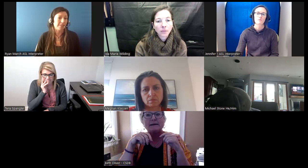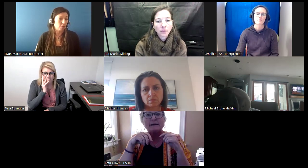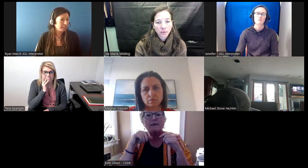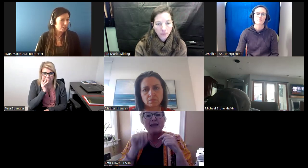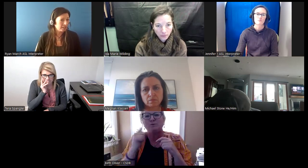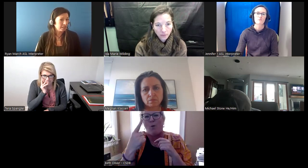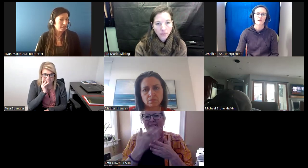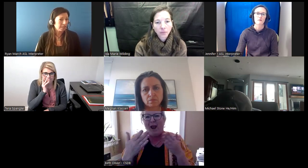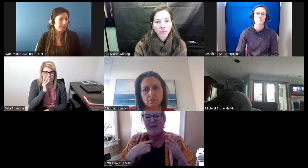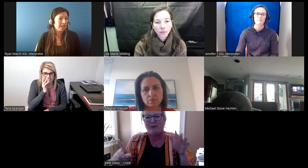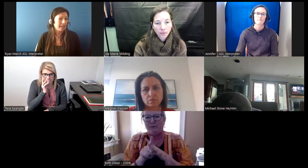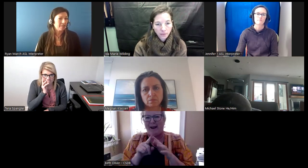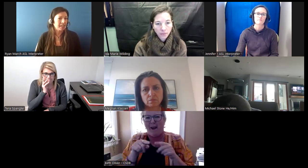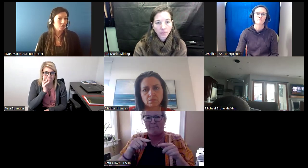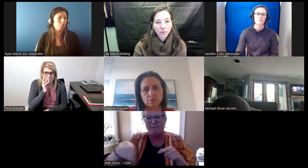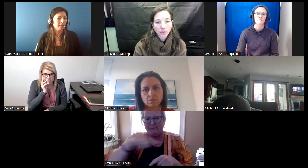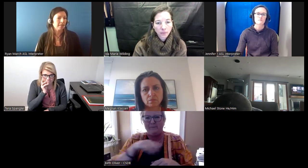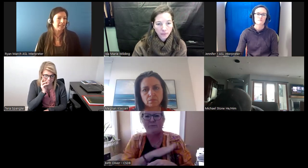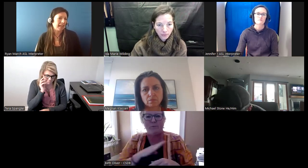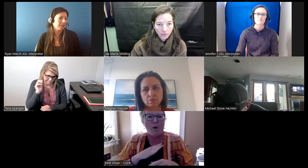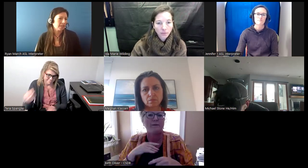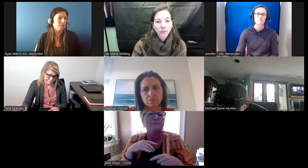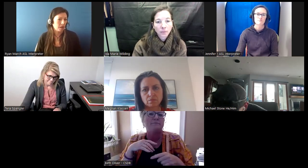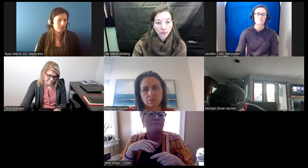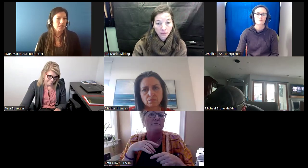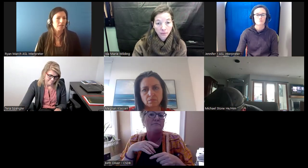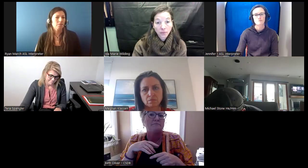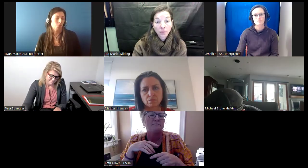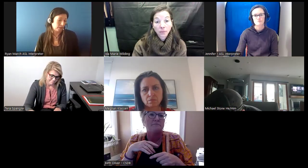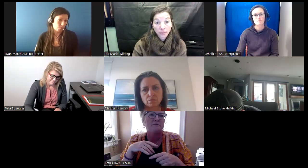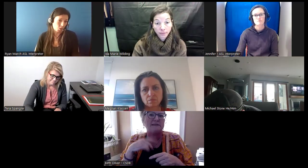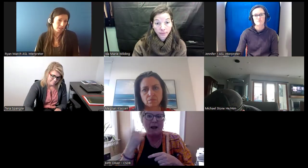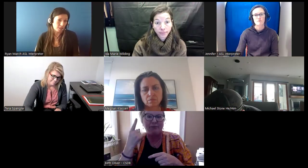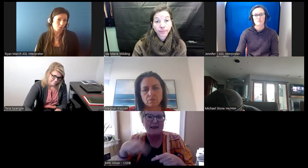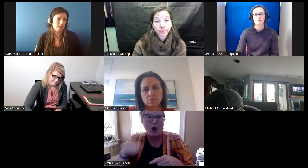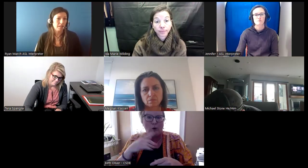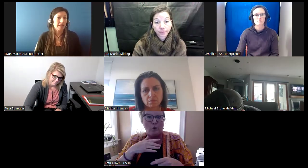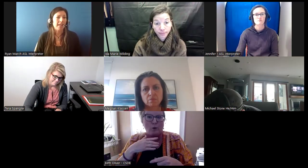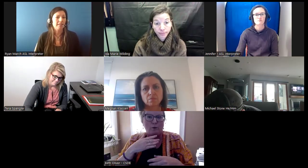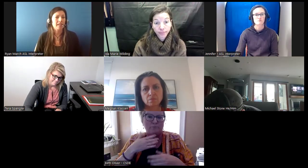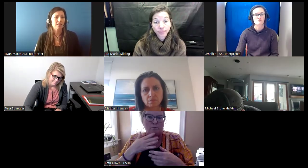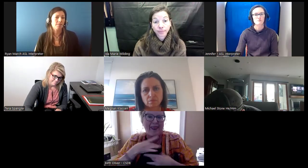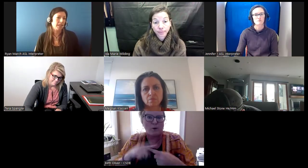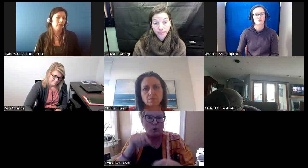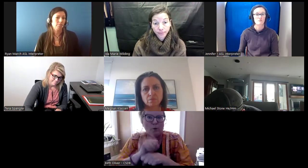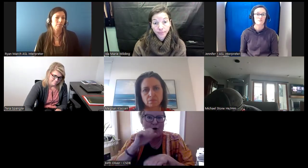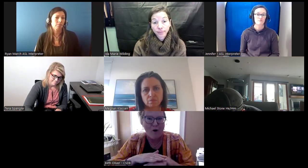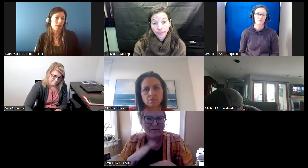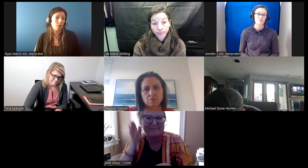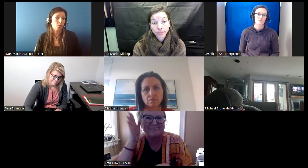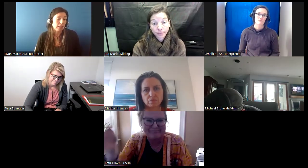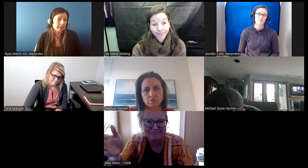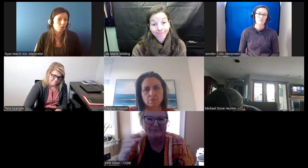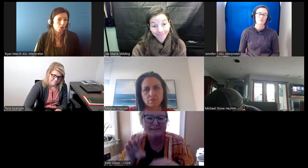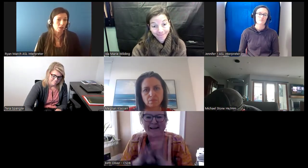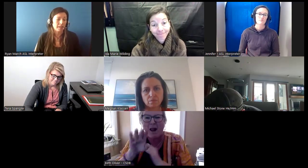active foundations. And that's one thing that has come up with the board as well. And that's something that